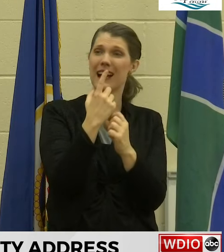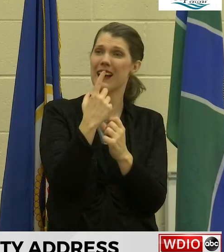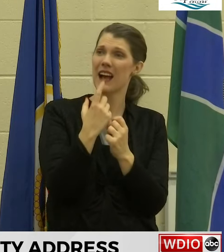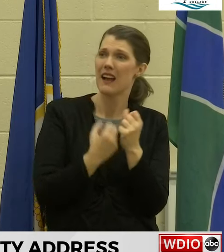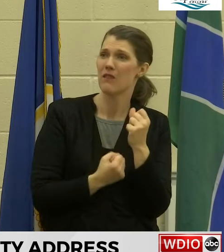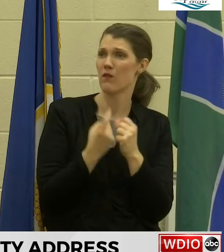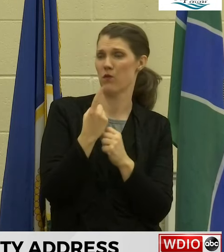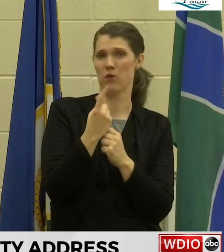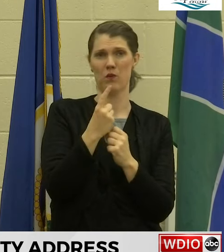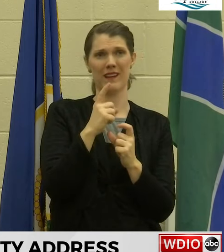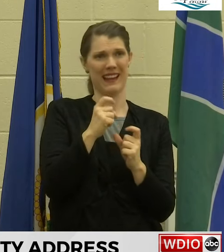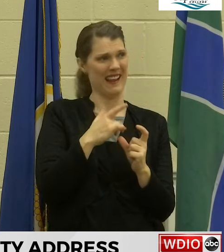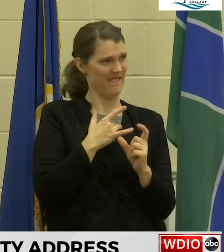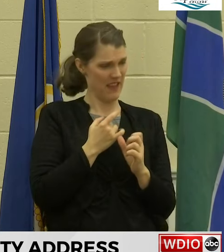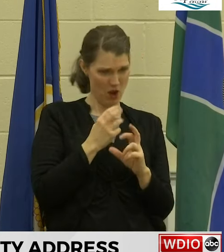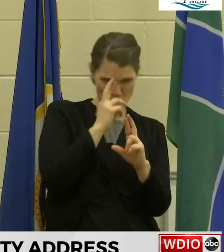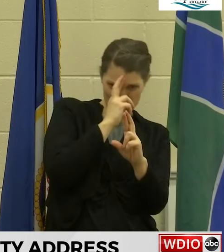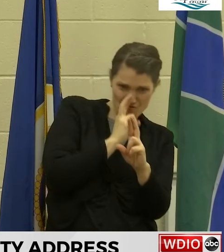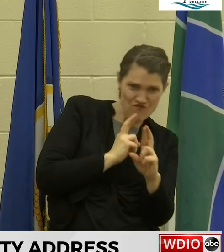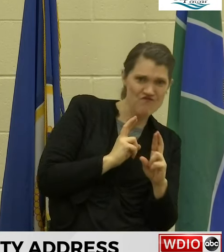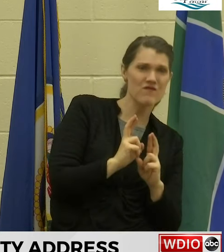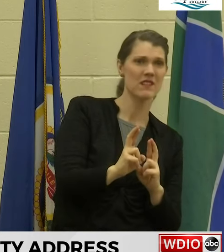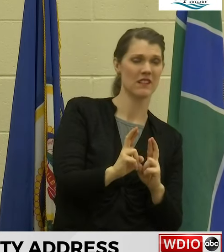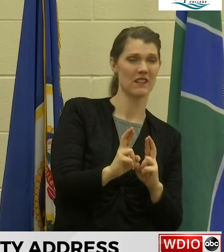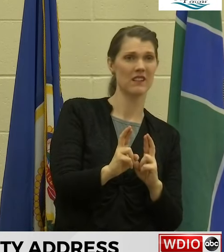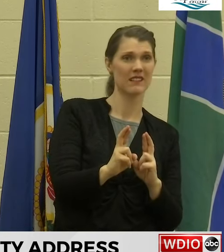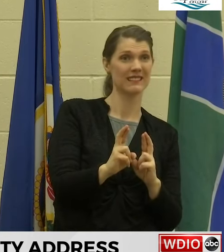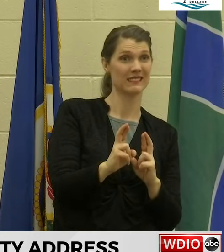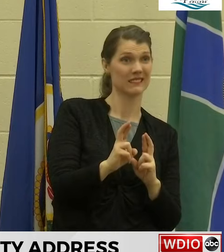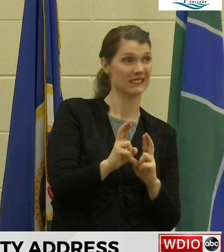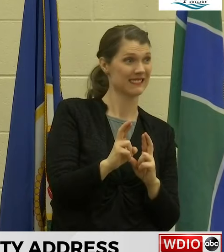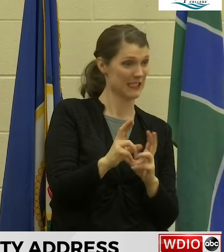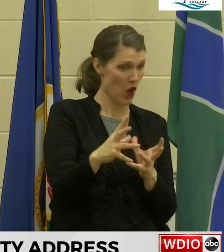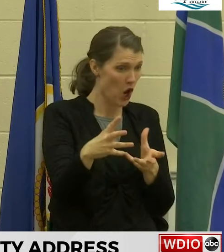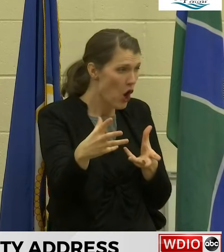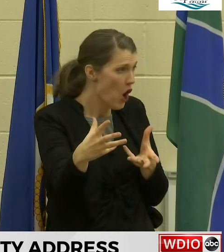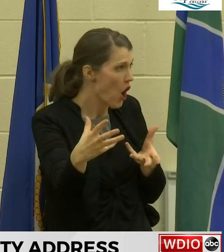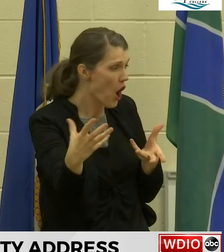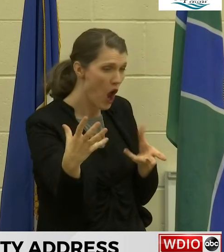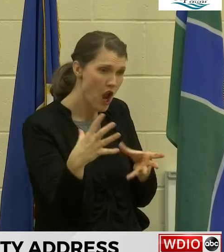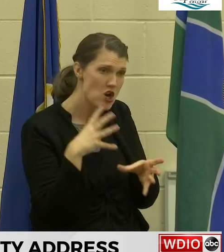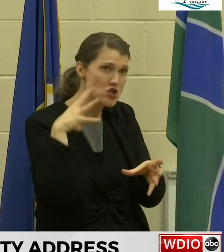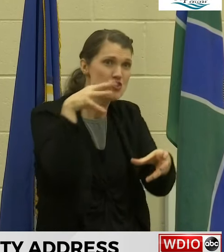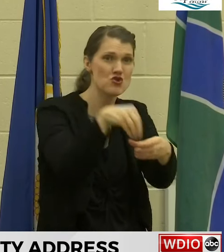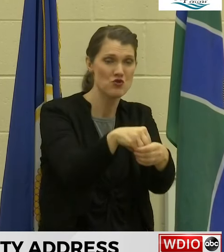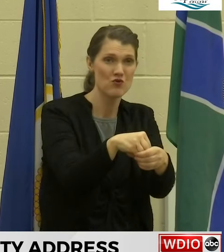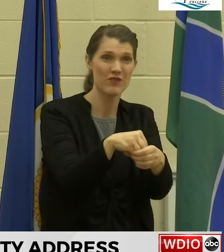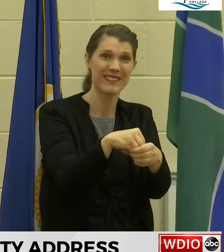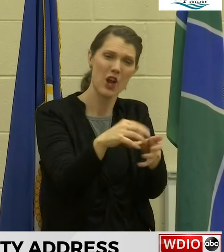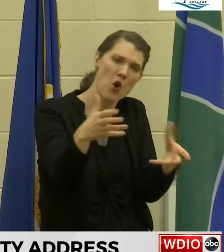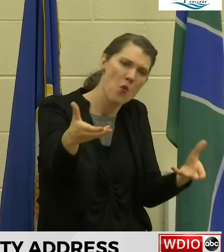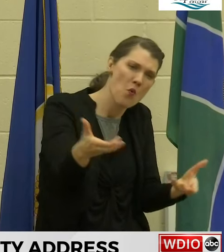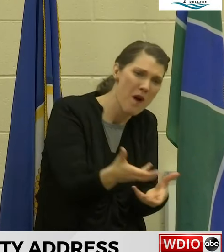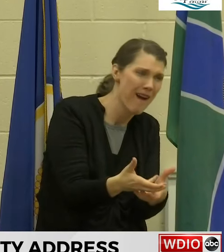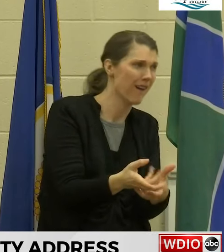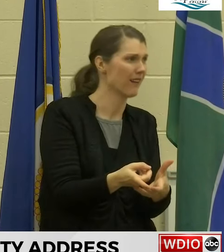everyone feels respected, included, and welcomed, and